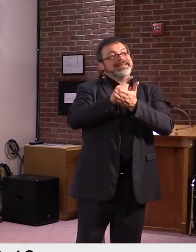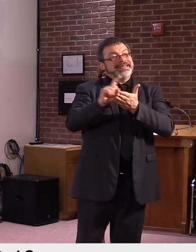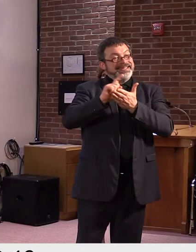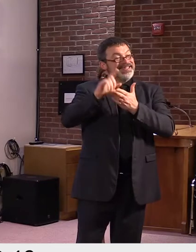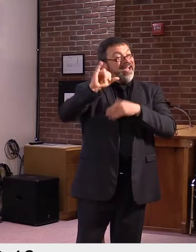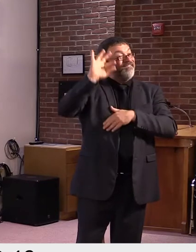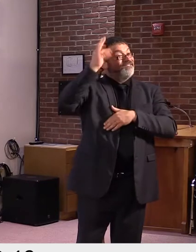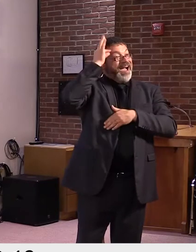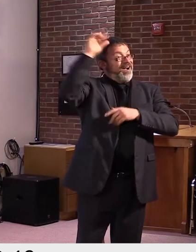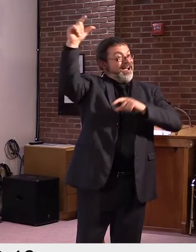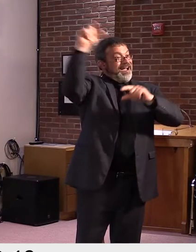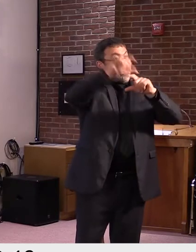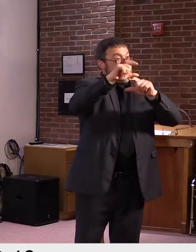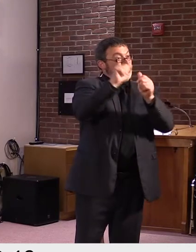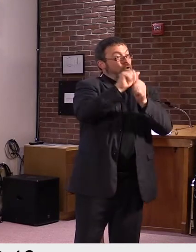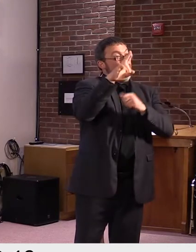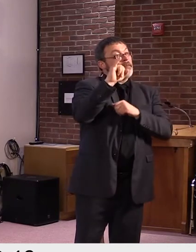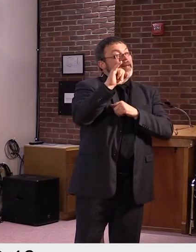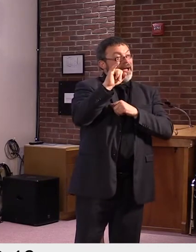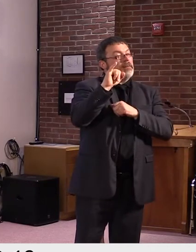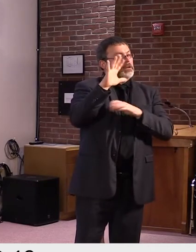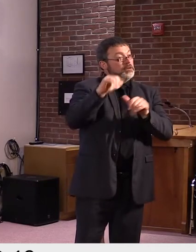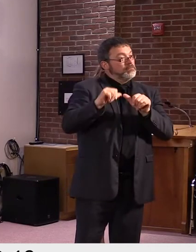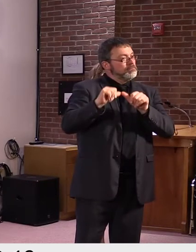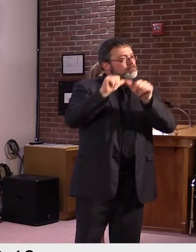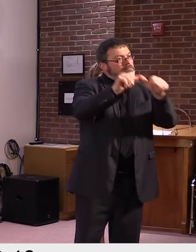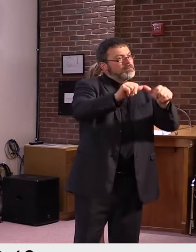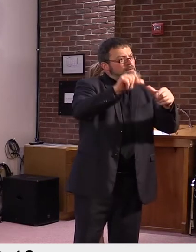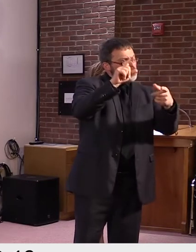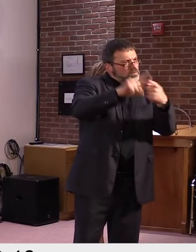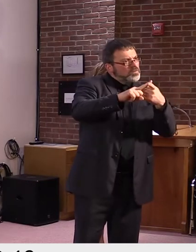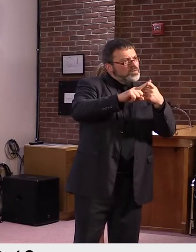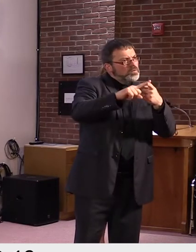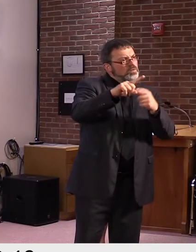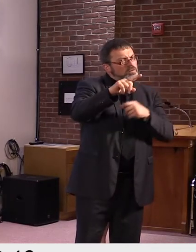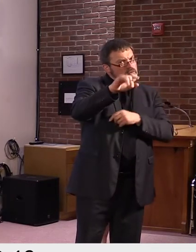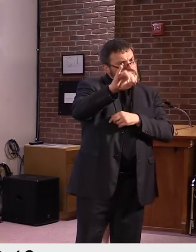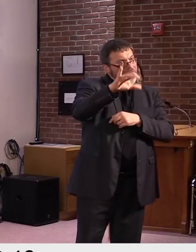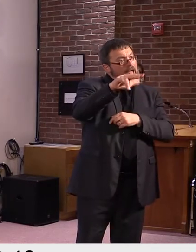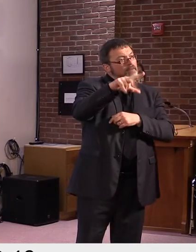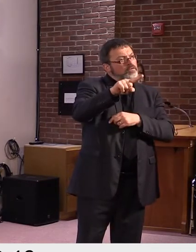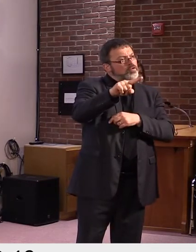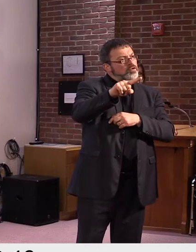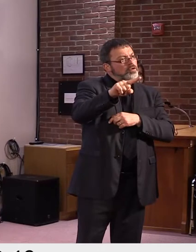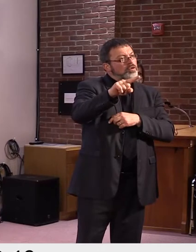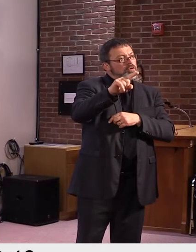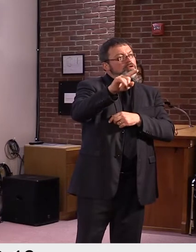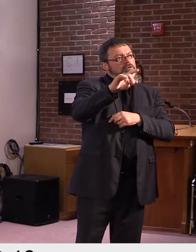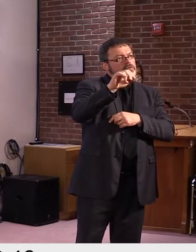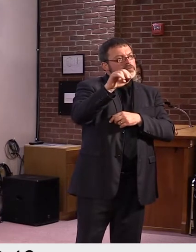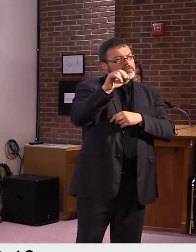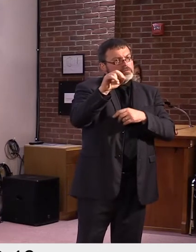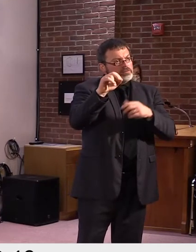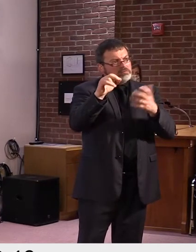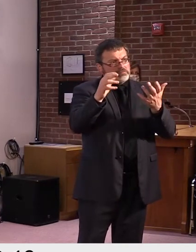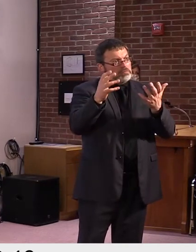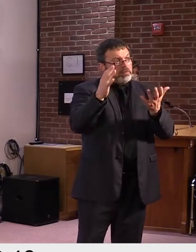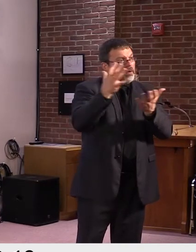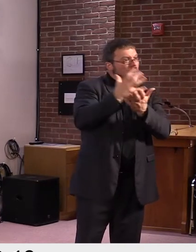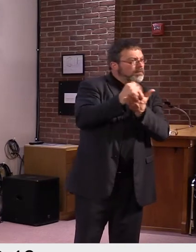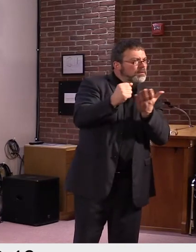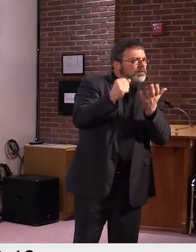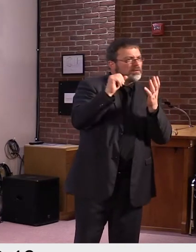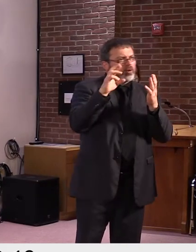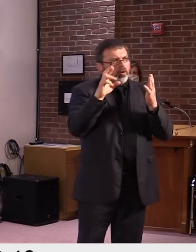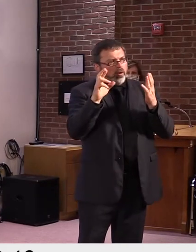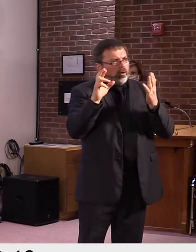July 31st. There are undoubtedly people who will still need that additional funding after that runs out. My question is, what's the current guidance